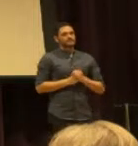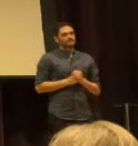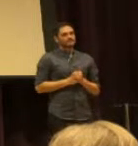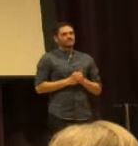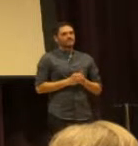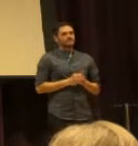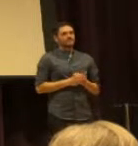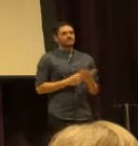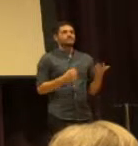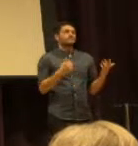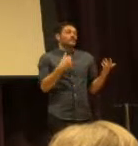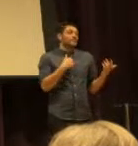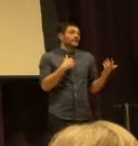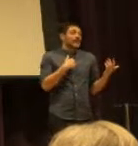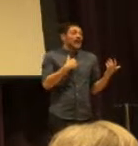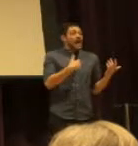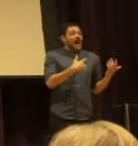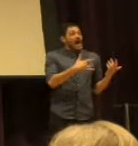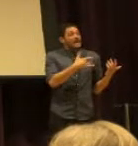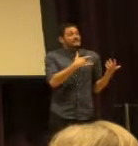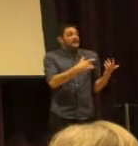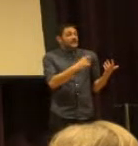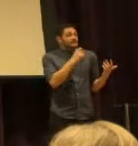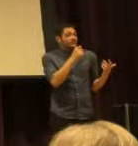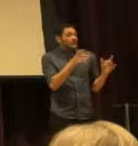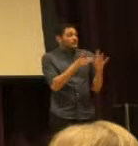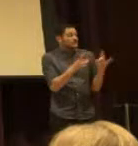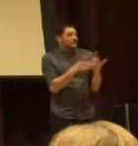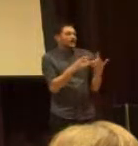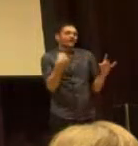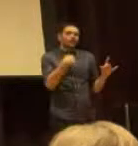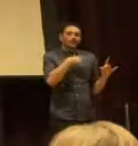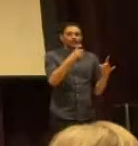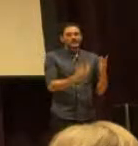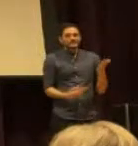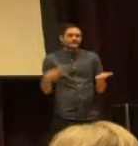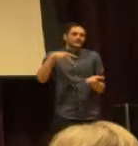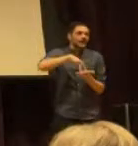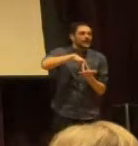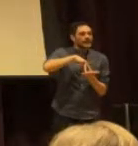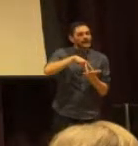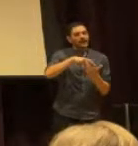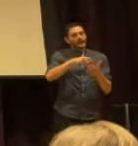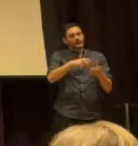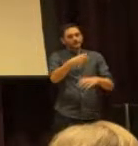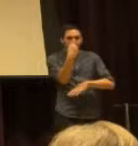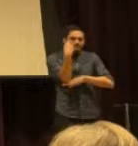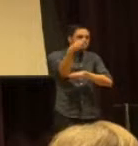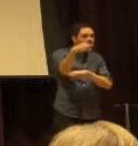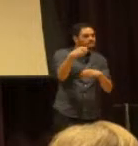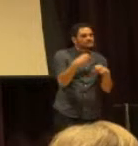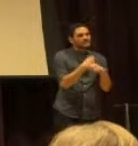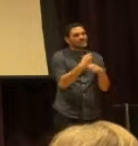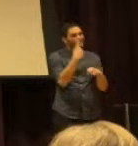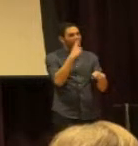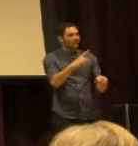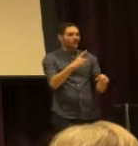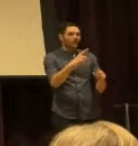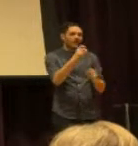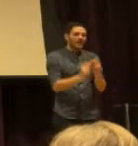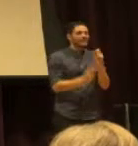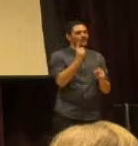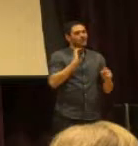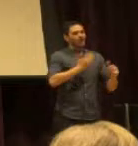up, move, and leave the communities in which we were born in. I do not think that's realistic for